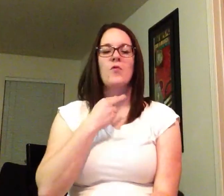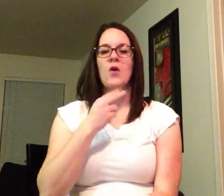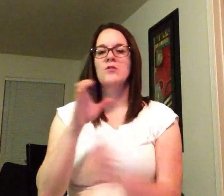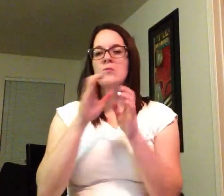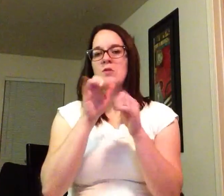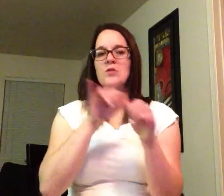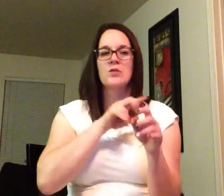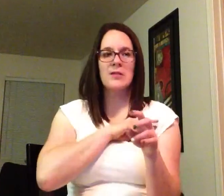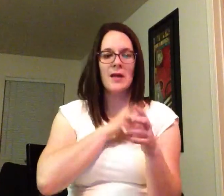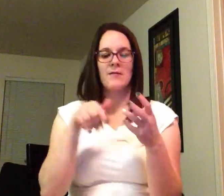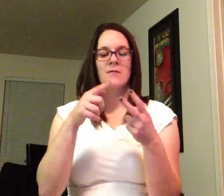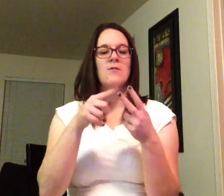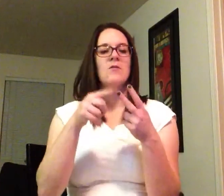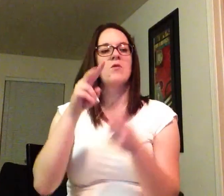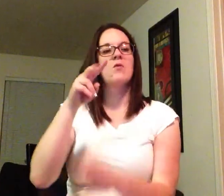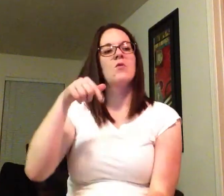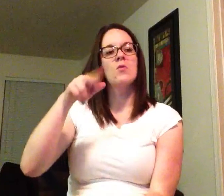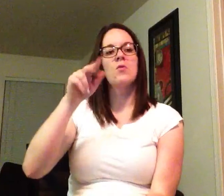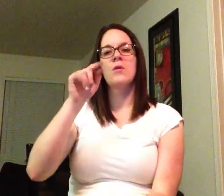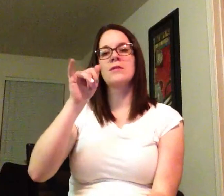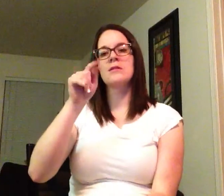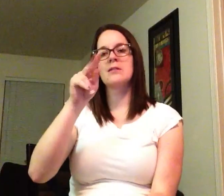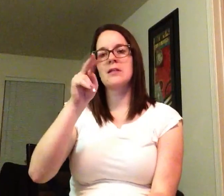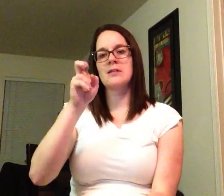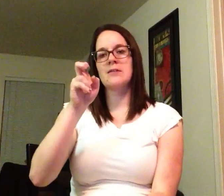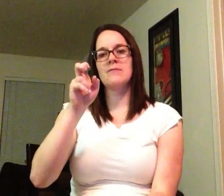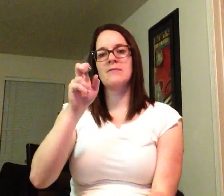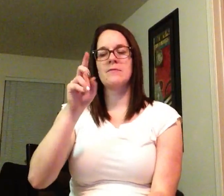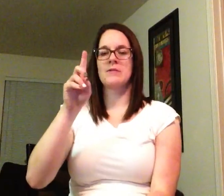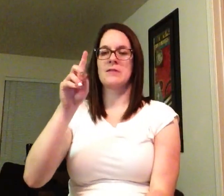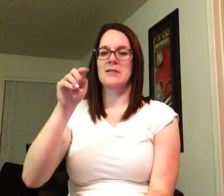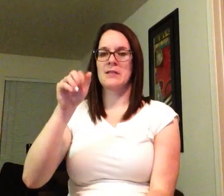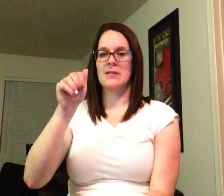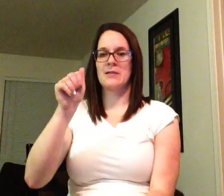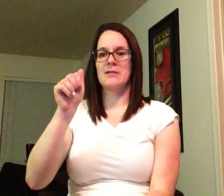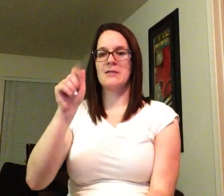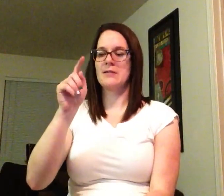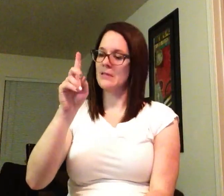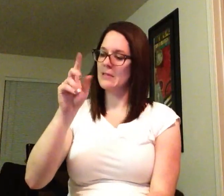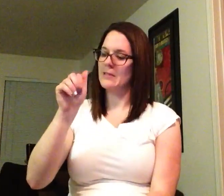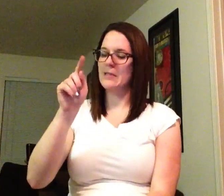spent between messages? What I was trying to get at here was that I figured in person, I would be just as